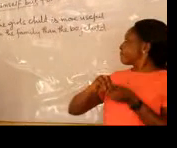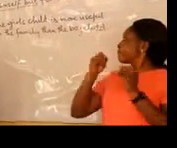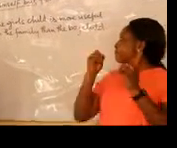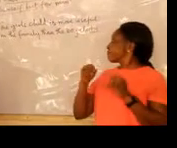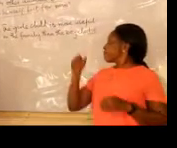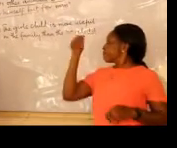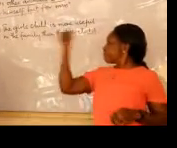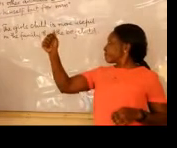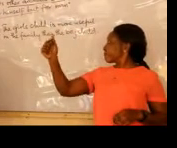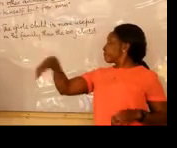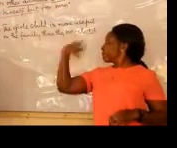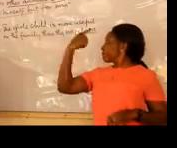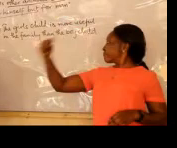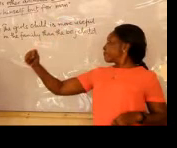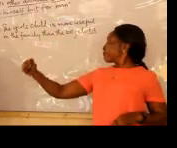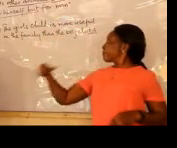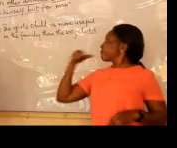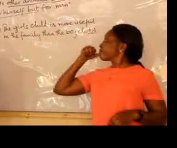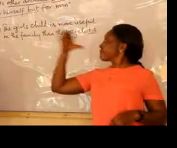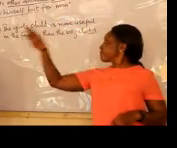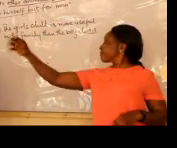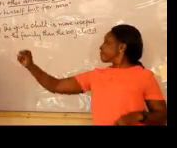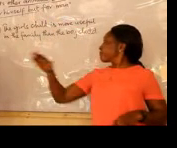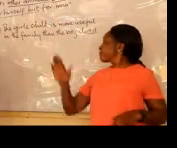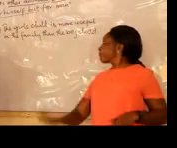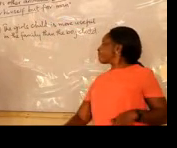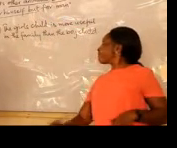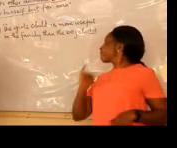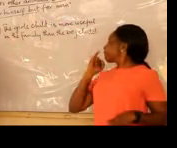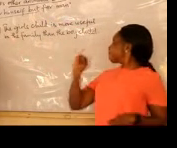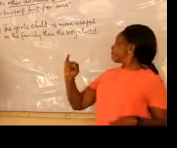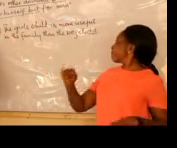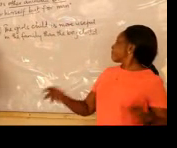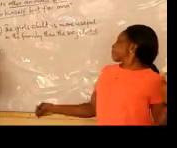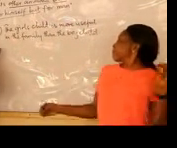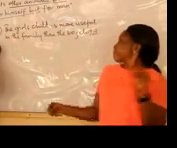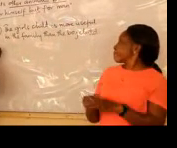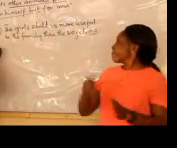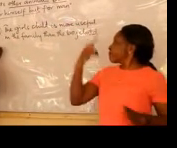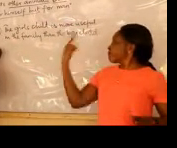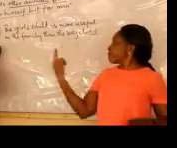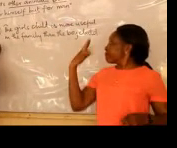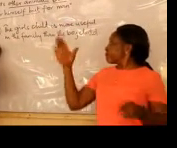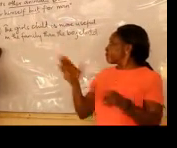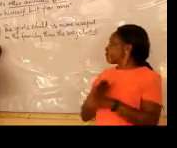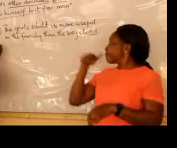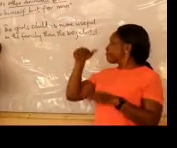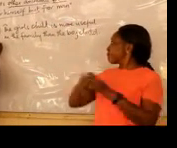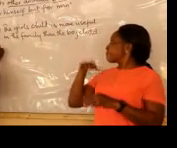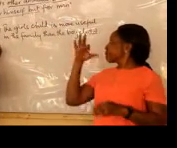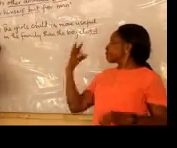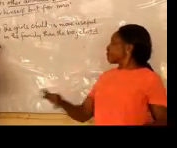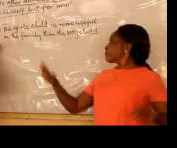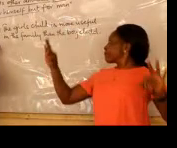two of them so that you will choose, you have